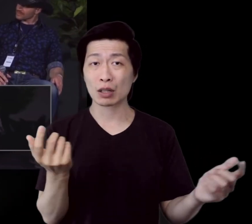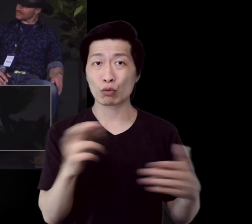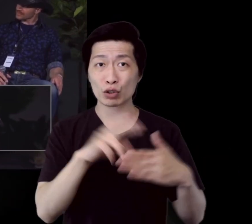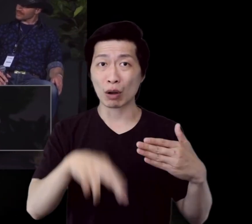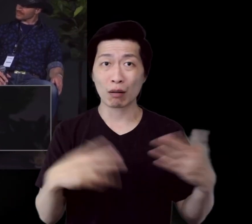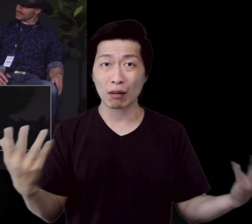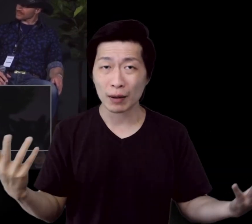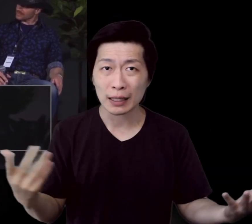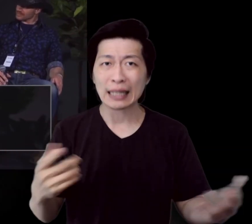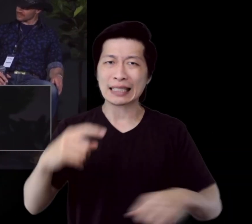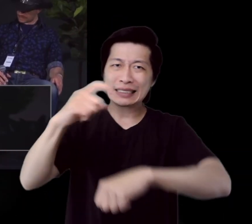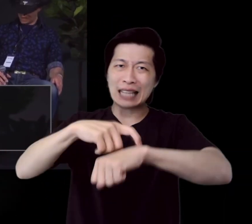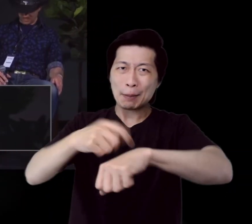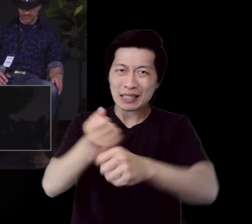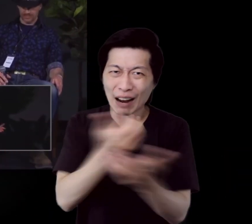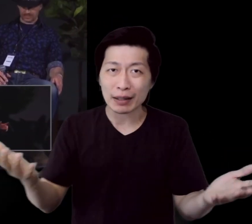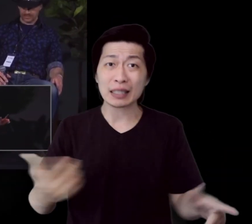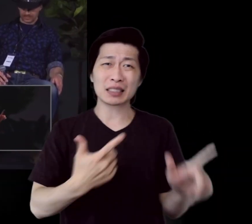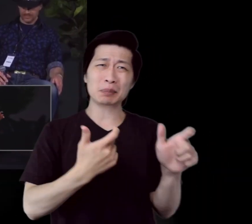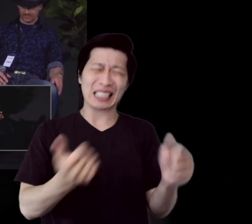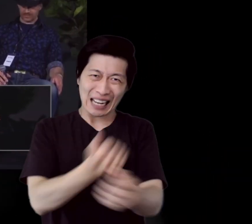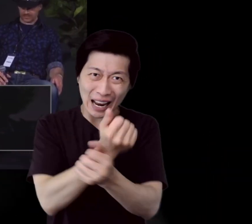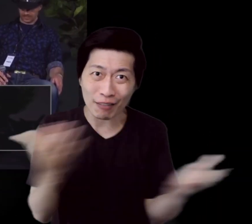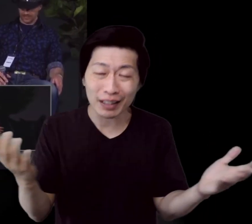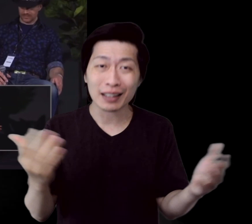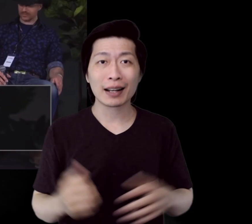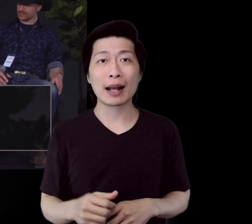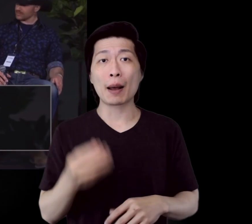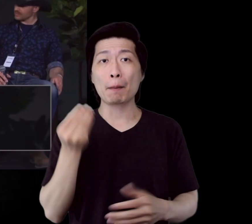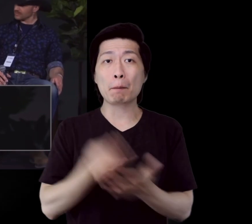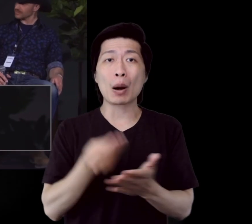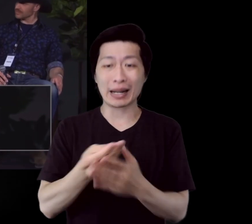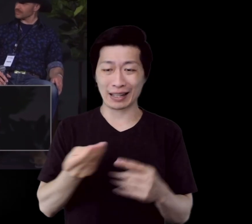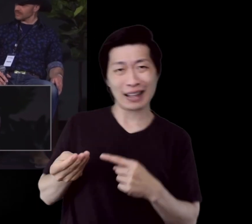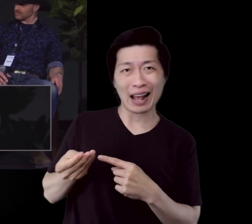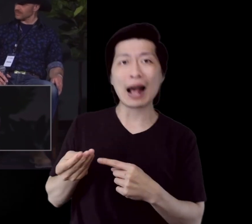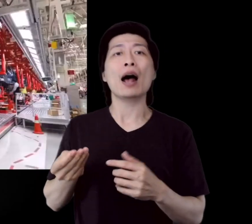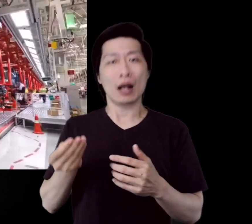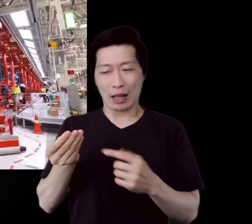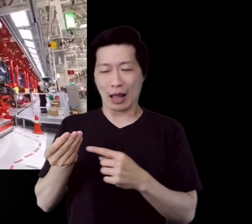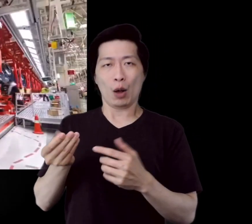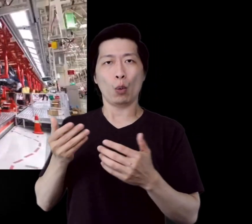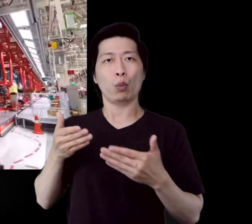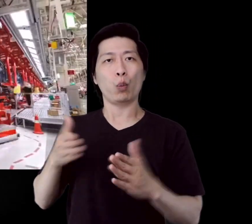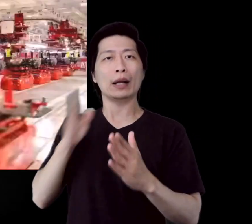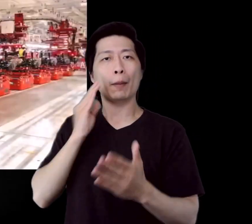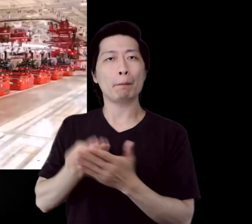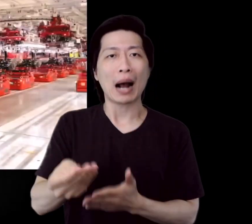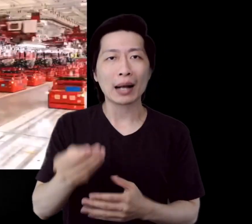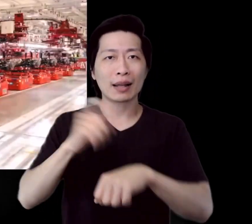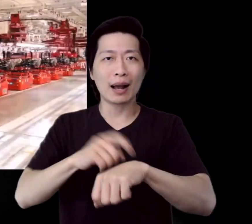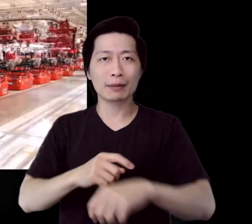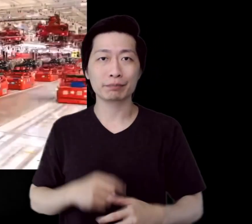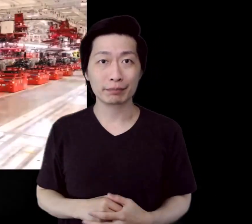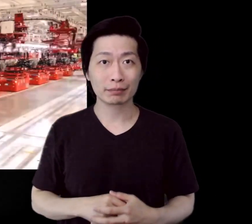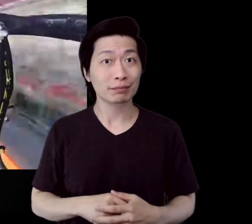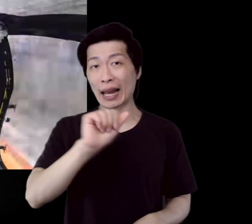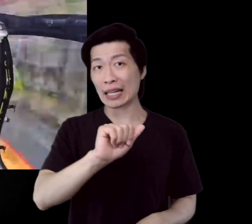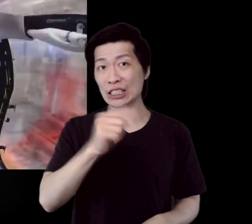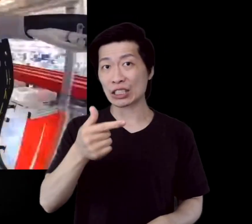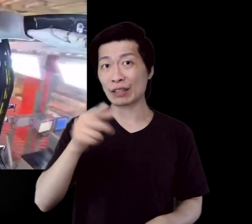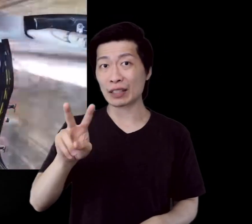everything, speed is everything, and money's just a way to buy time. And Tesla uses these